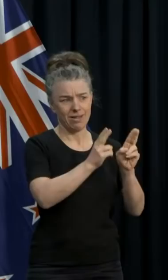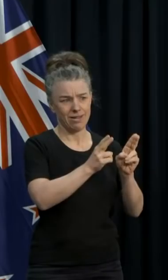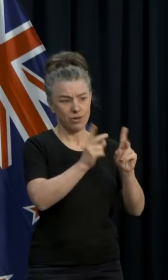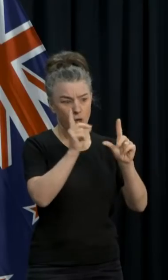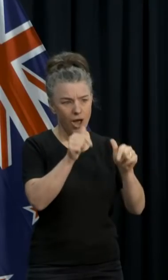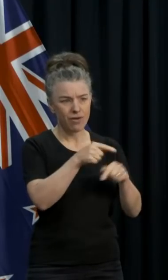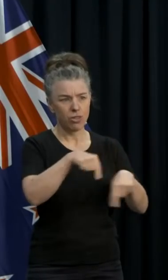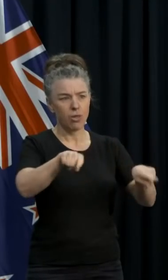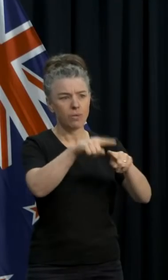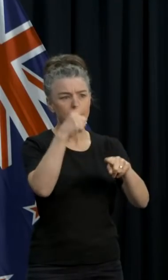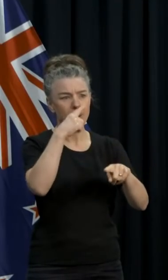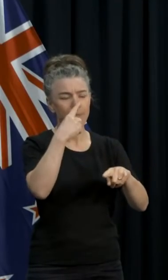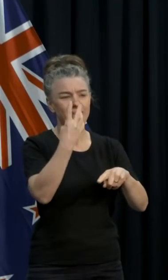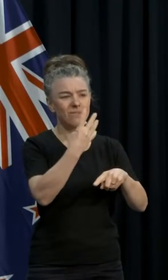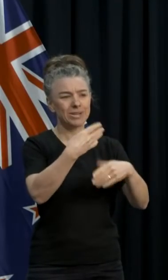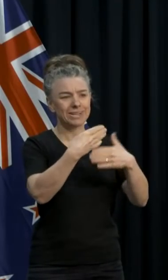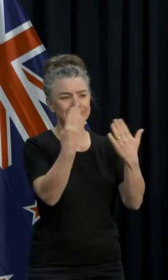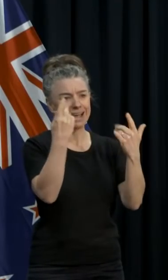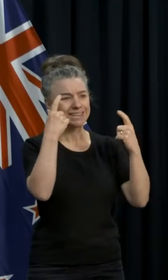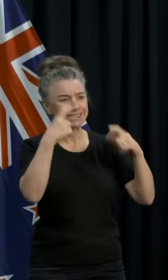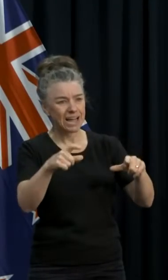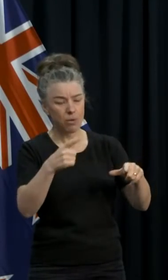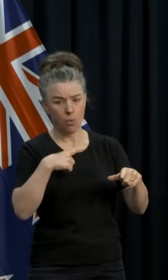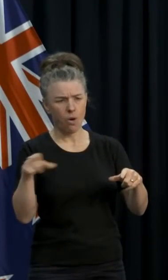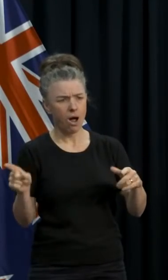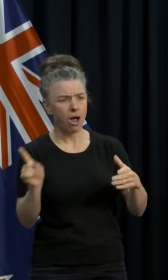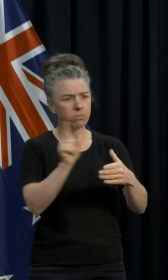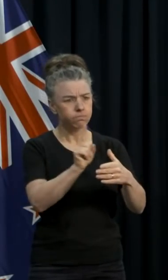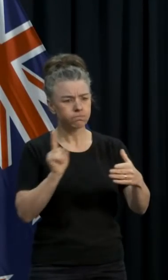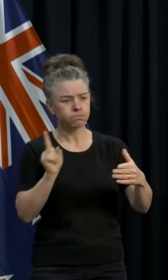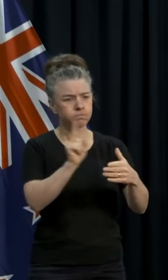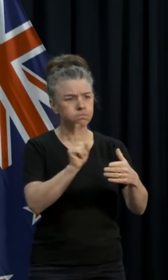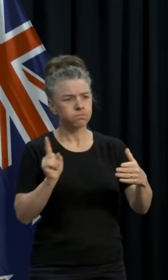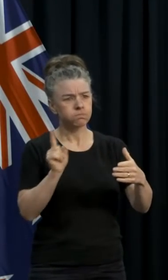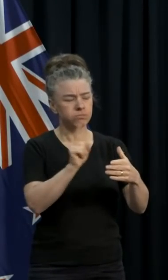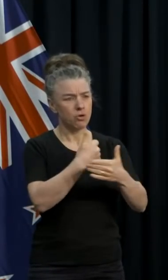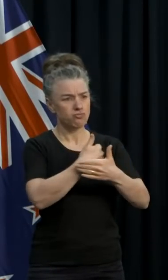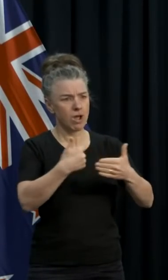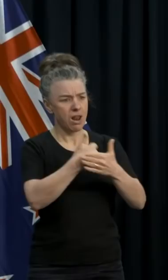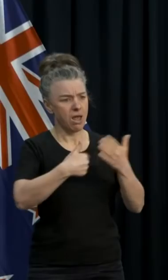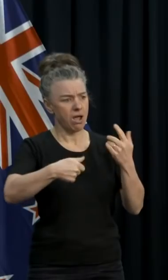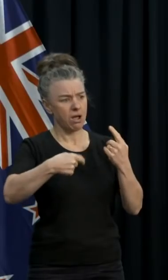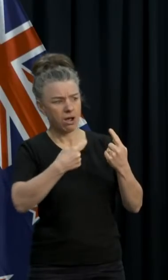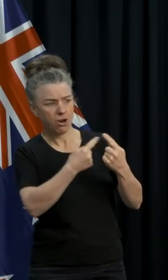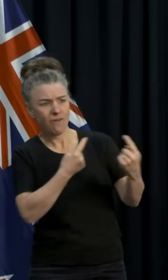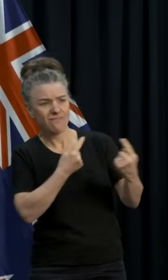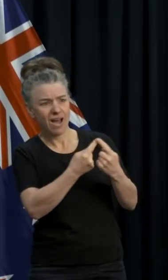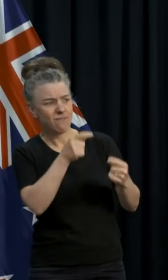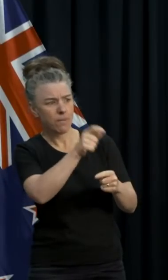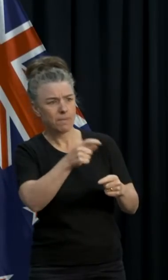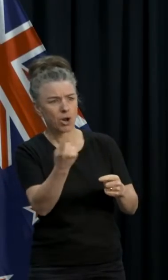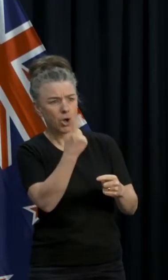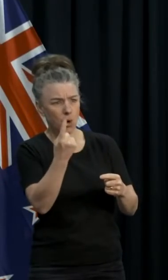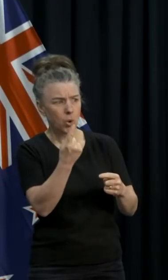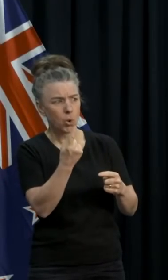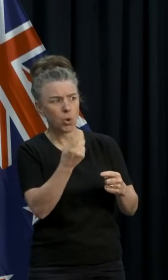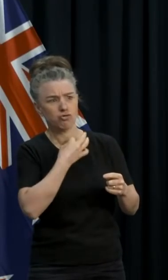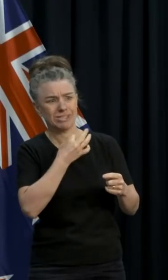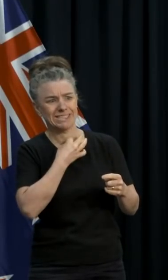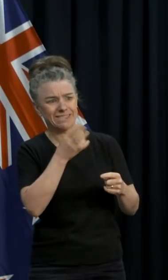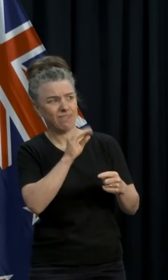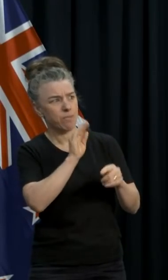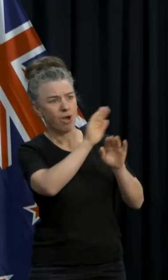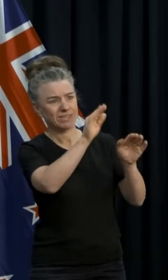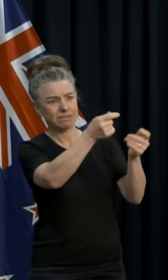have more exposure over a longer period to people returning from overseas, so are at a slightly higher risk. And this week we